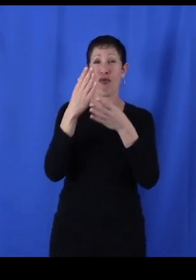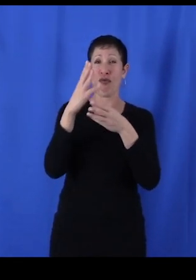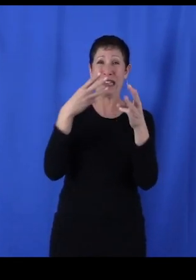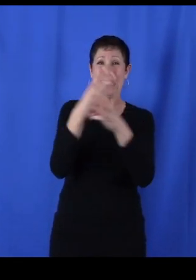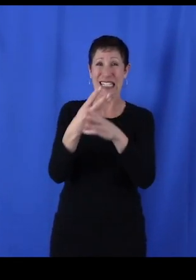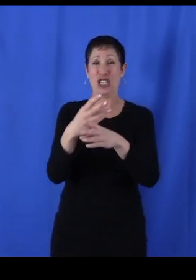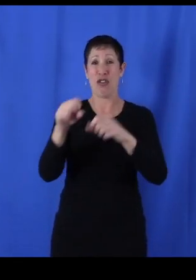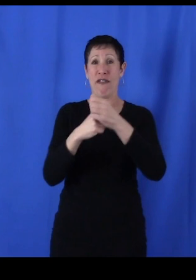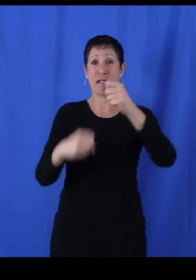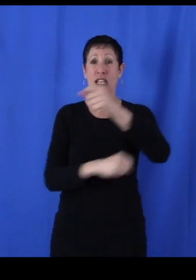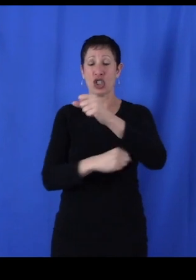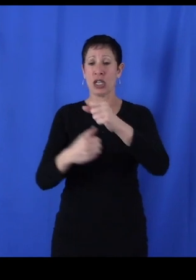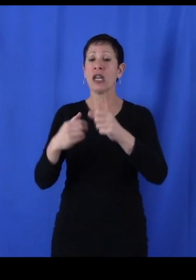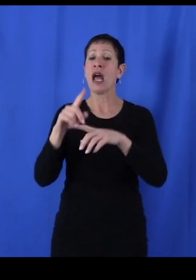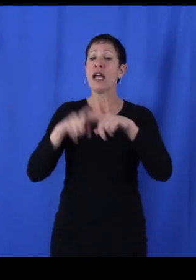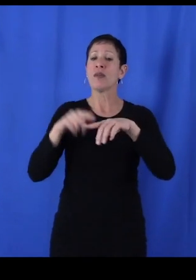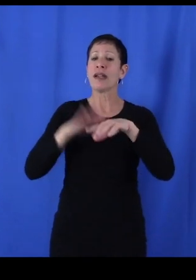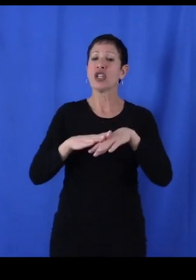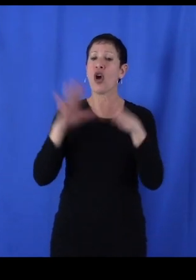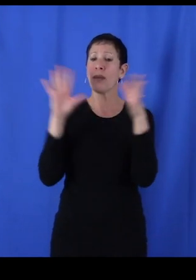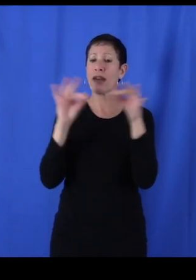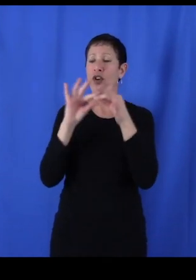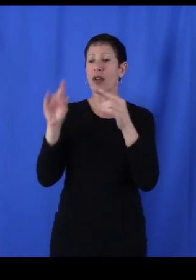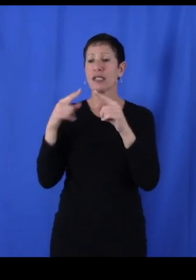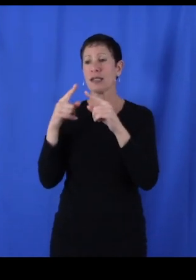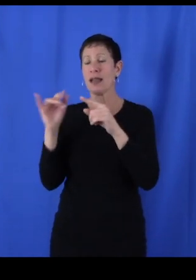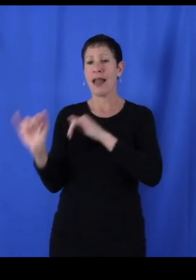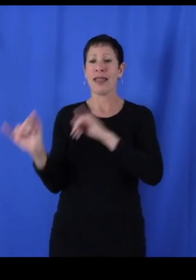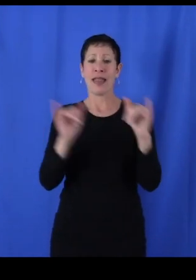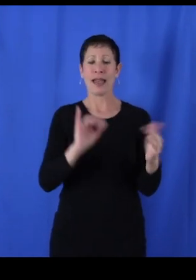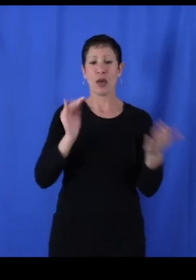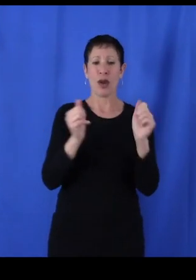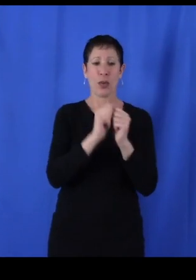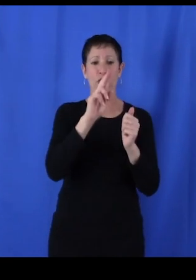settler colonialism in order to make the internet new.